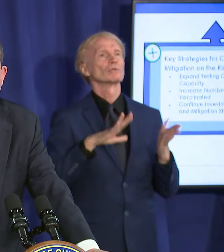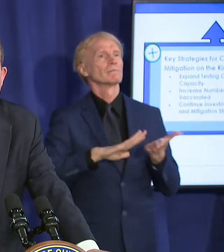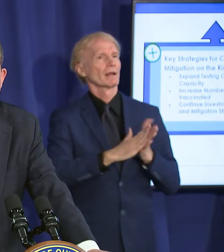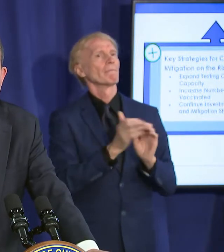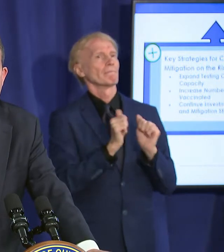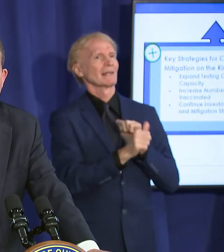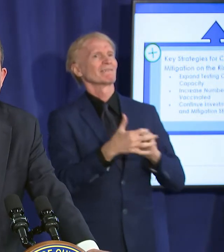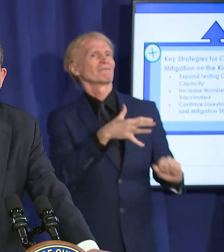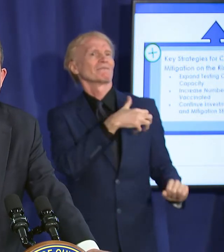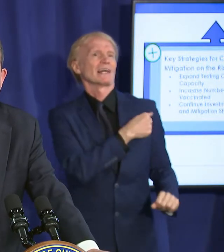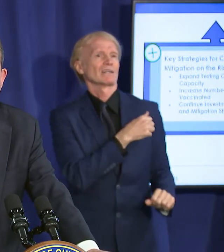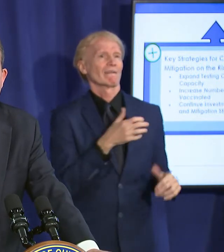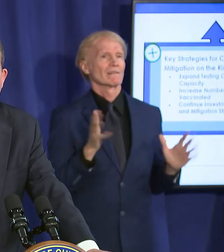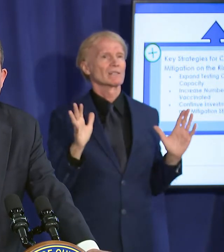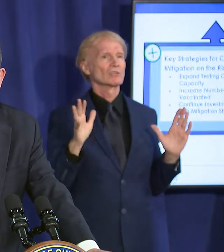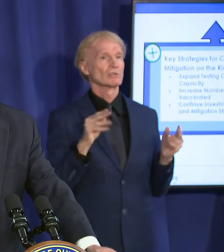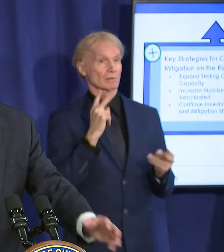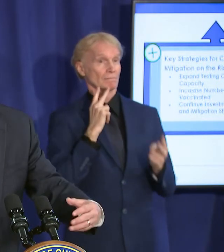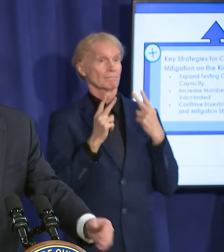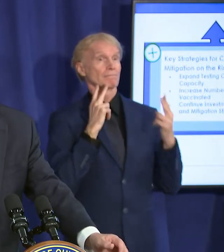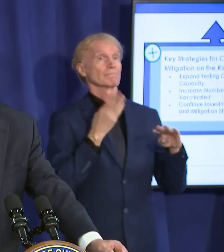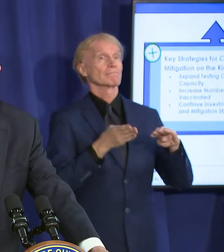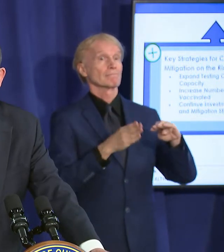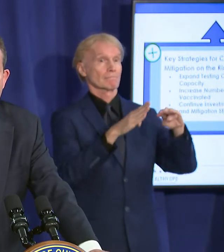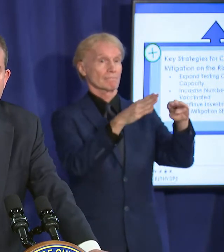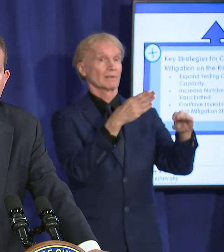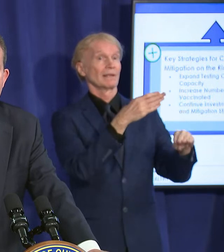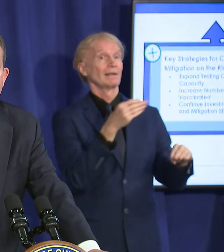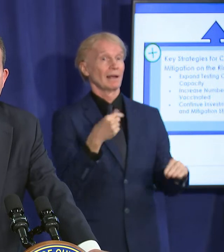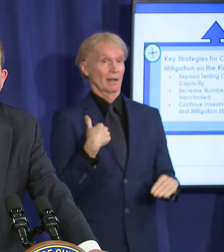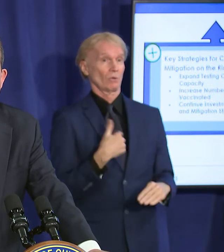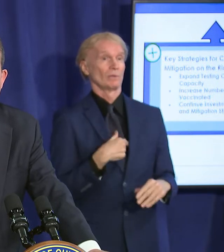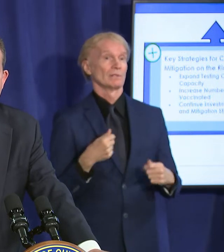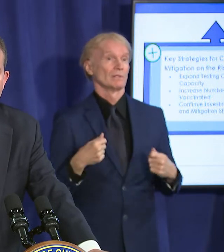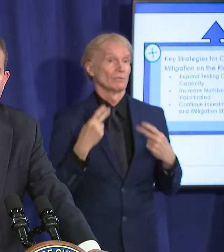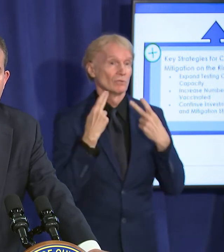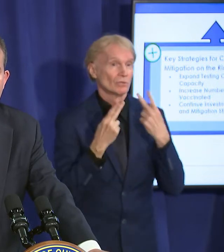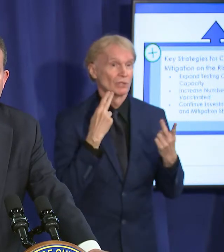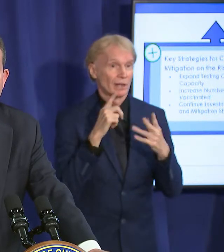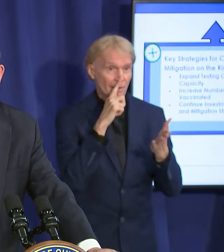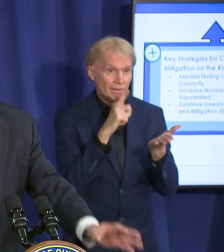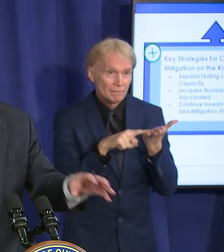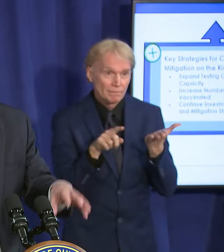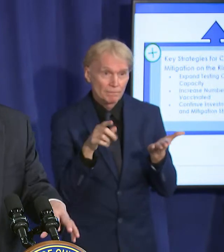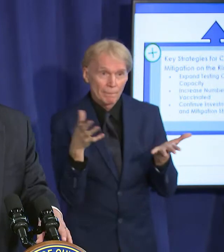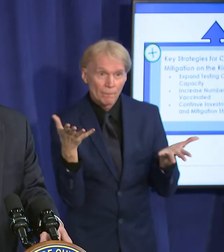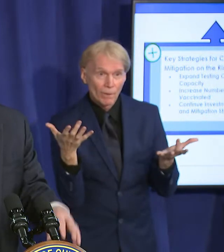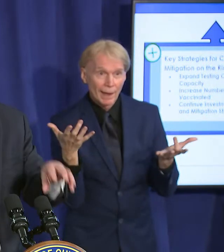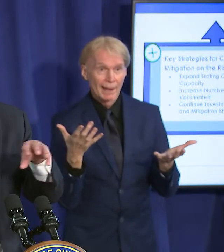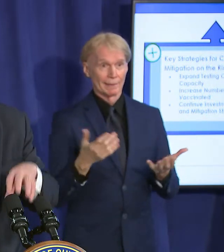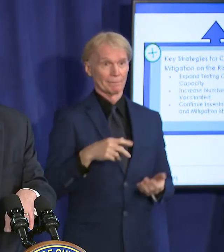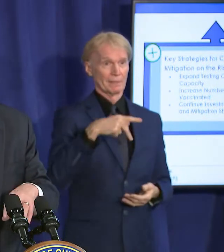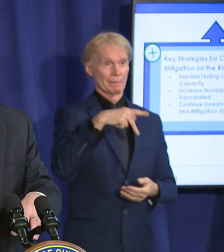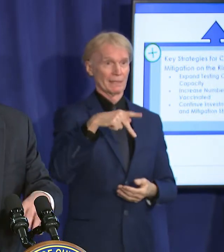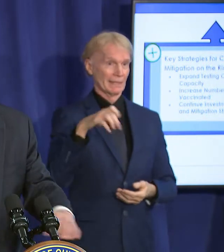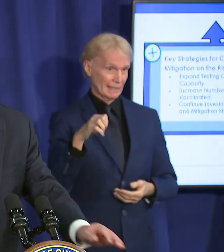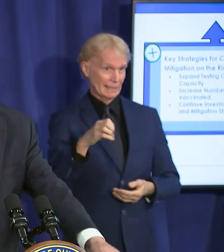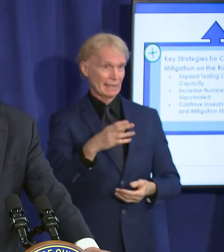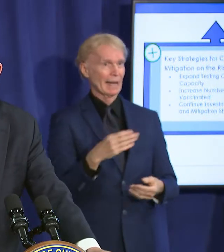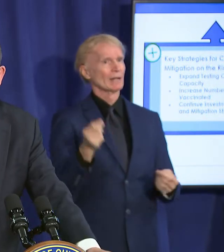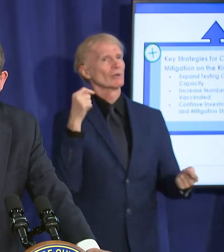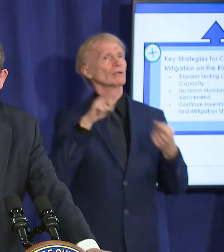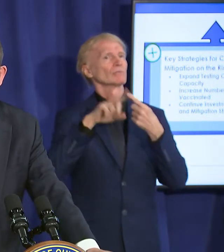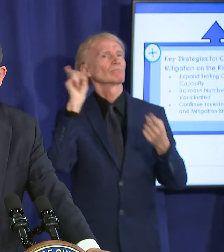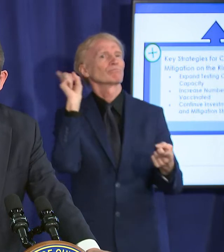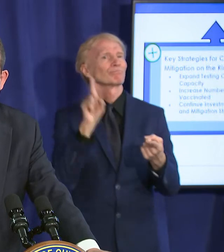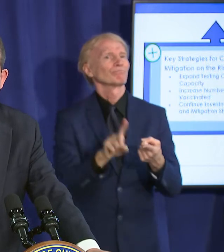very cautiously optimistic what we're seeing there, as well as our continued investments in PPE and mitigation strategies, while we're starting to see a